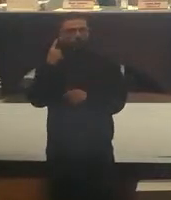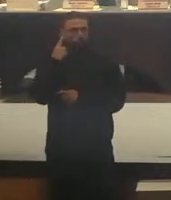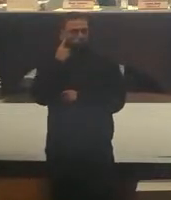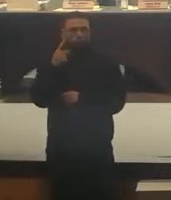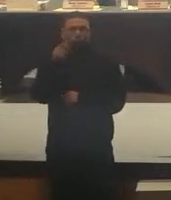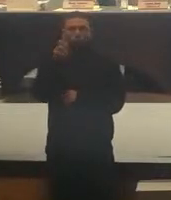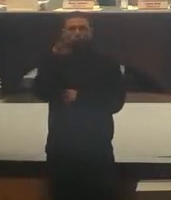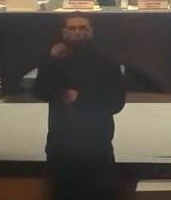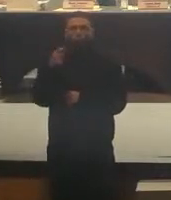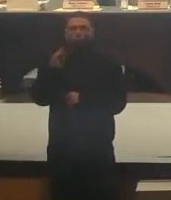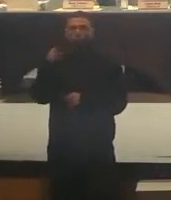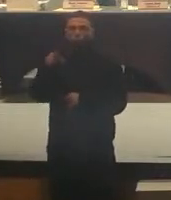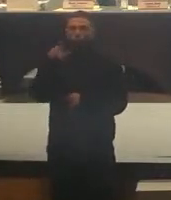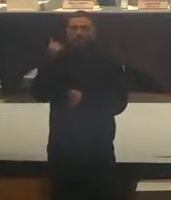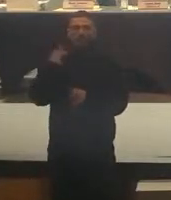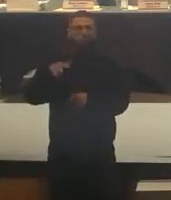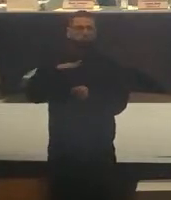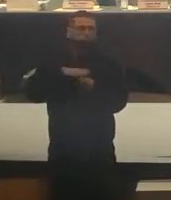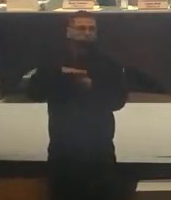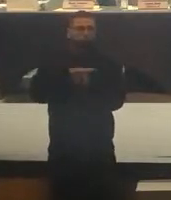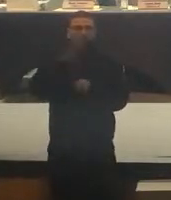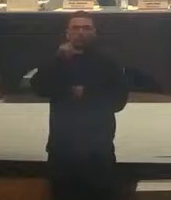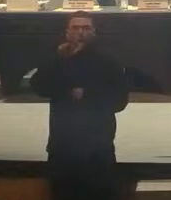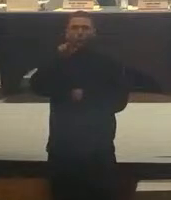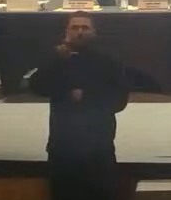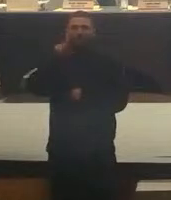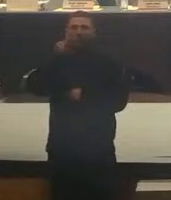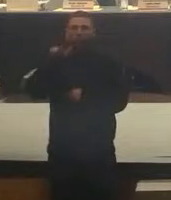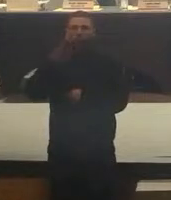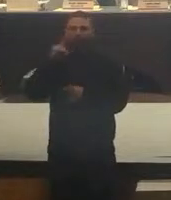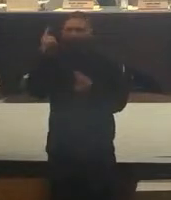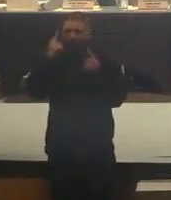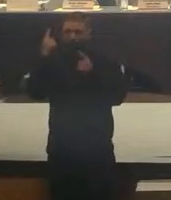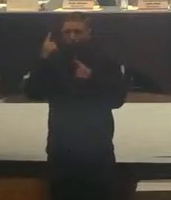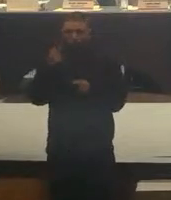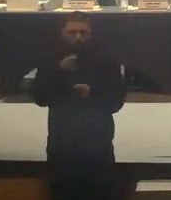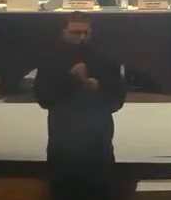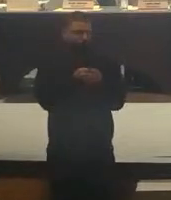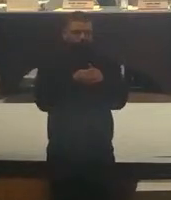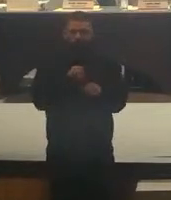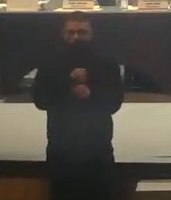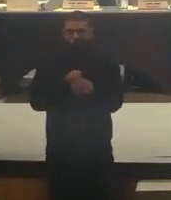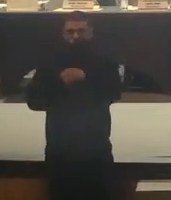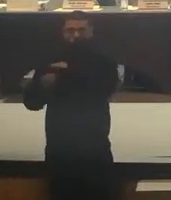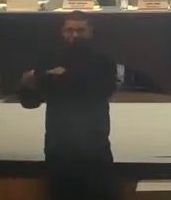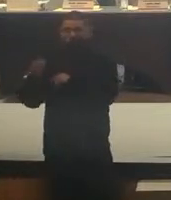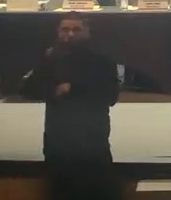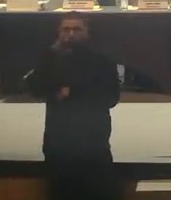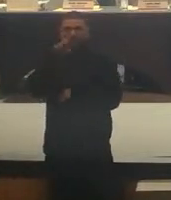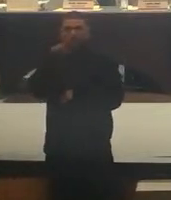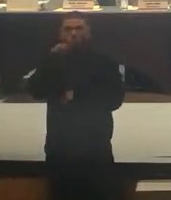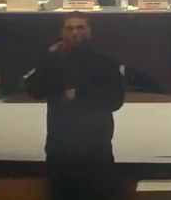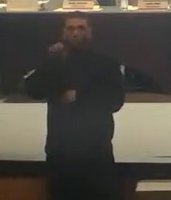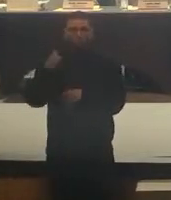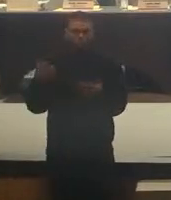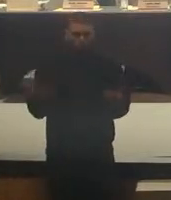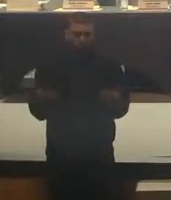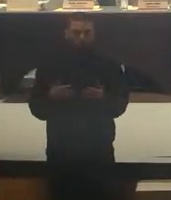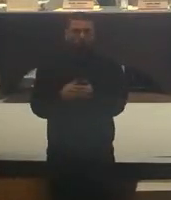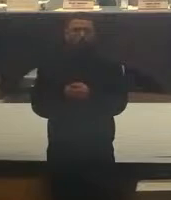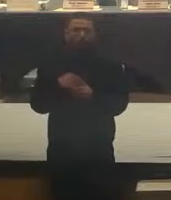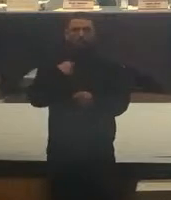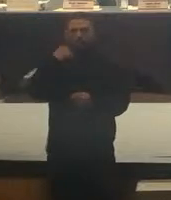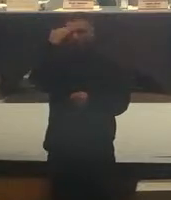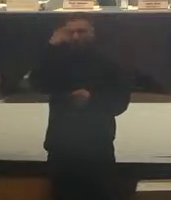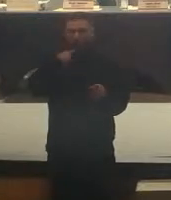considering rezoning him. I know there's a potential of him being grandfathered in. I don't see anywhere that